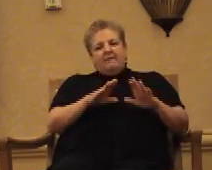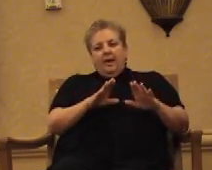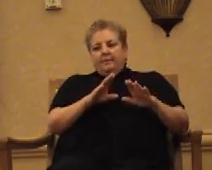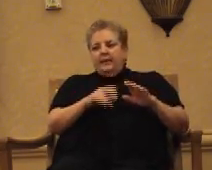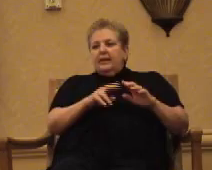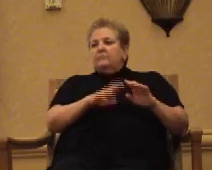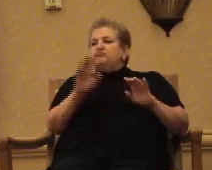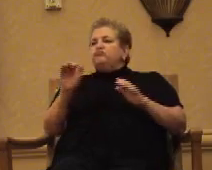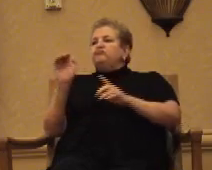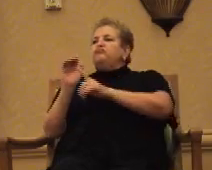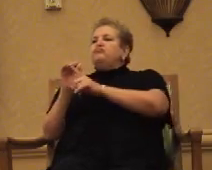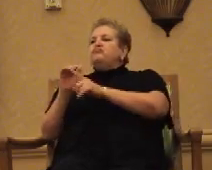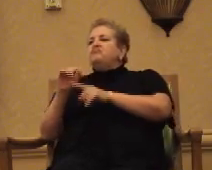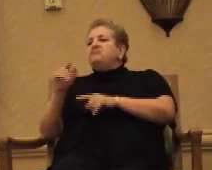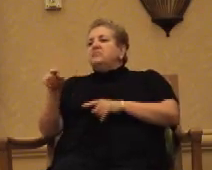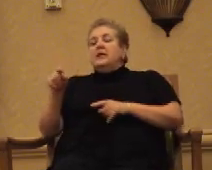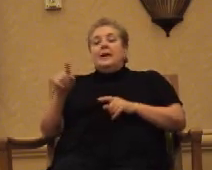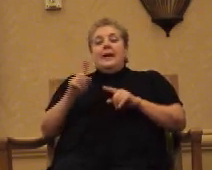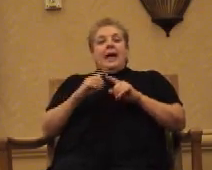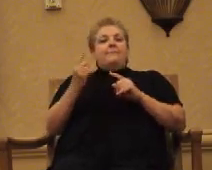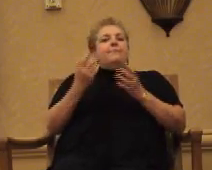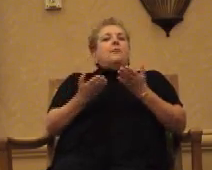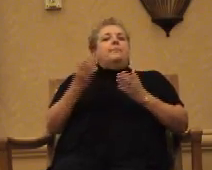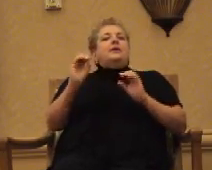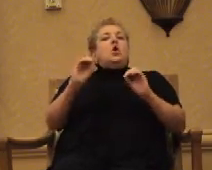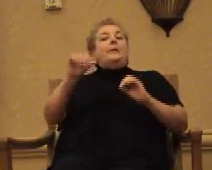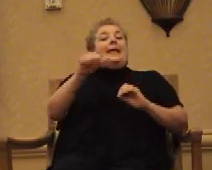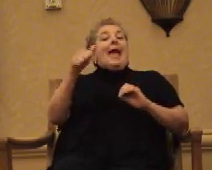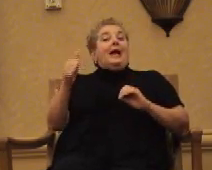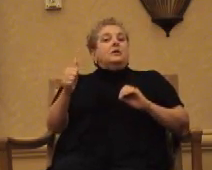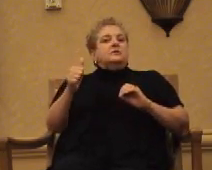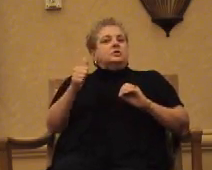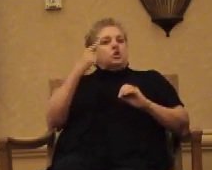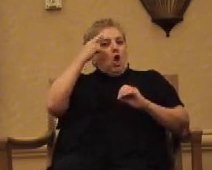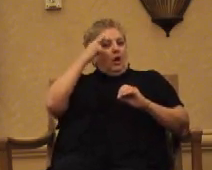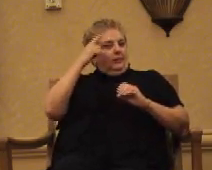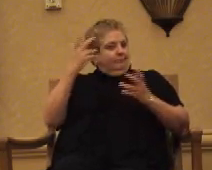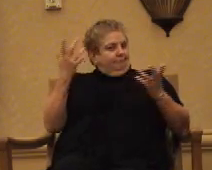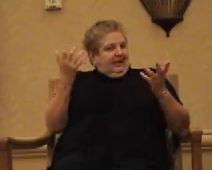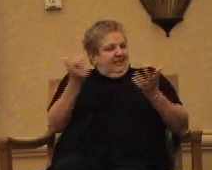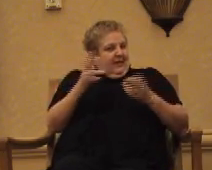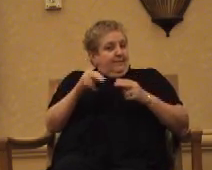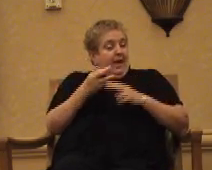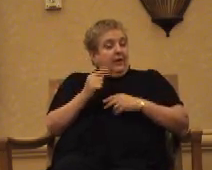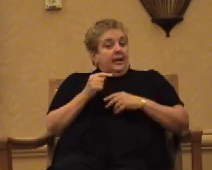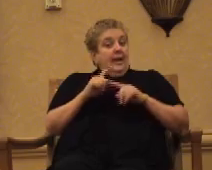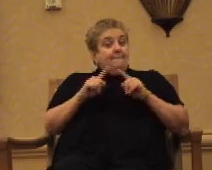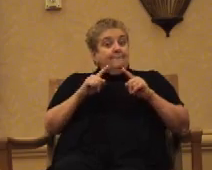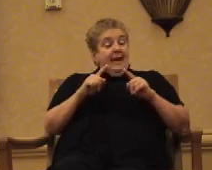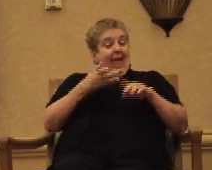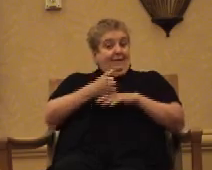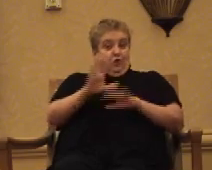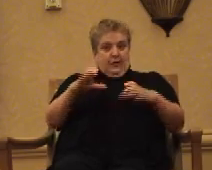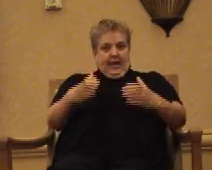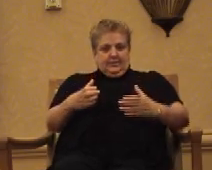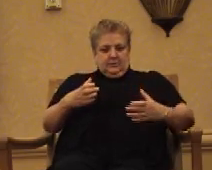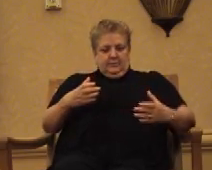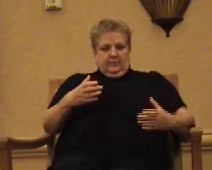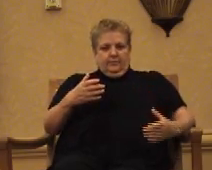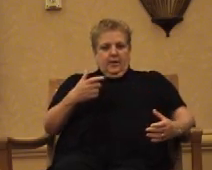no one ever gave it a second thought. But when class ends, what I do, my only tool for living now, I don't go to the teacher and ask for help.